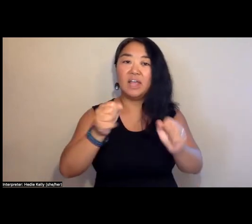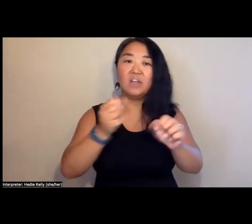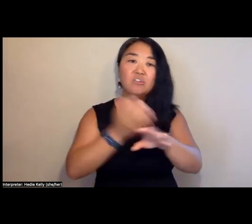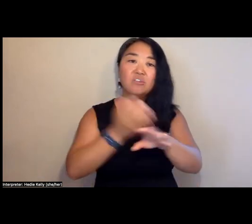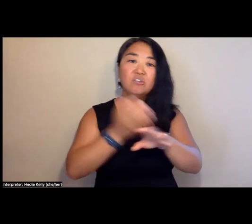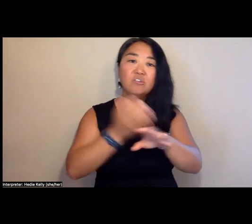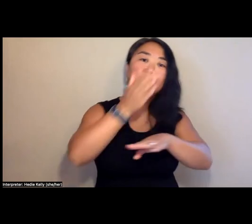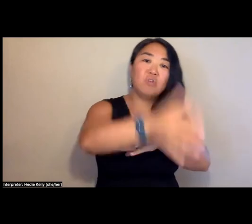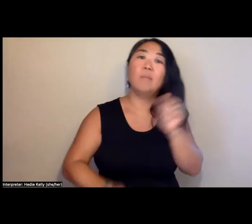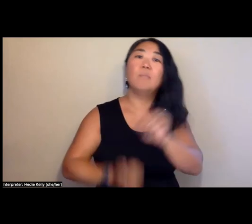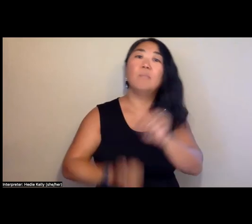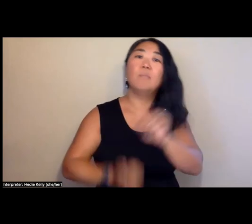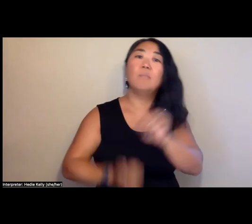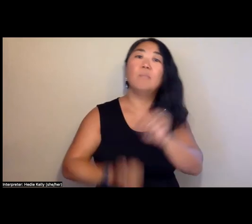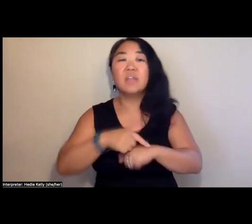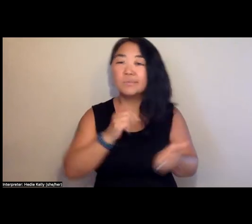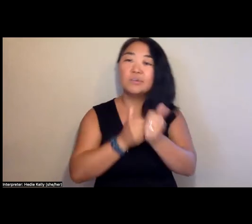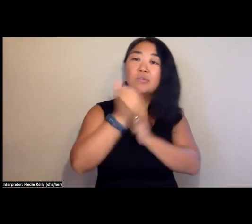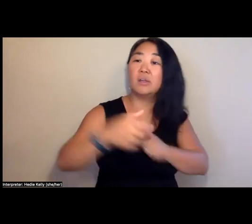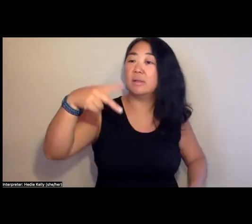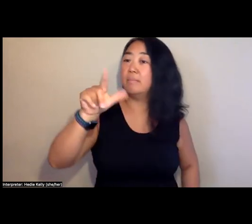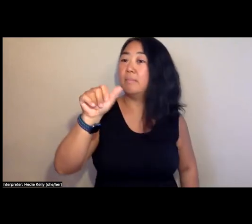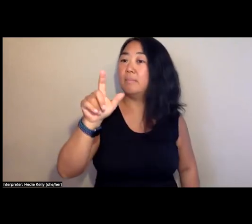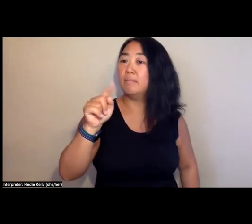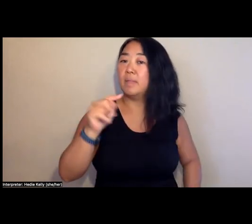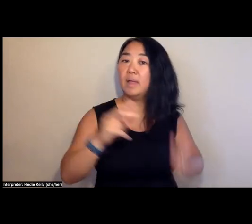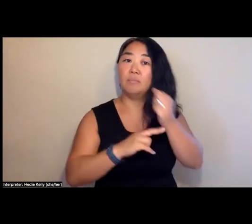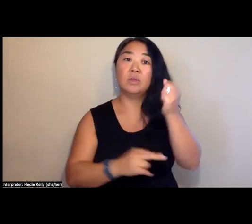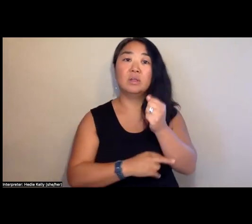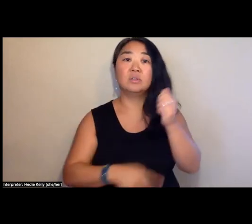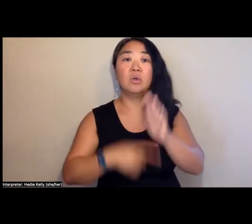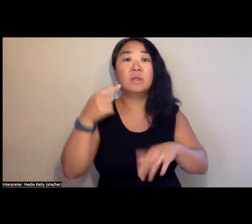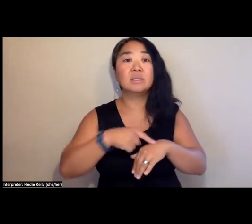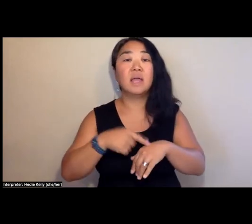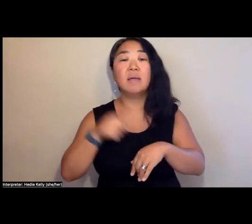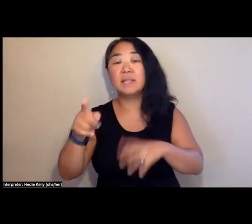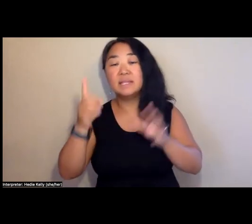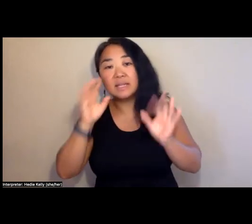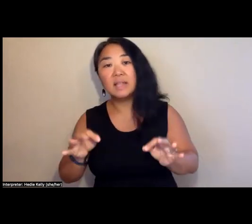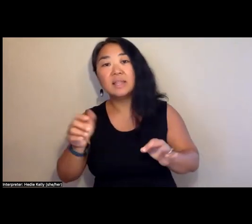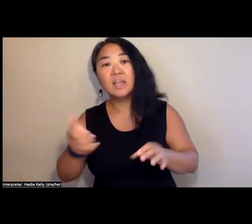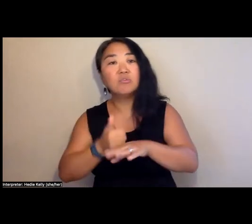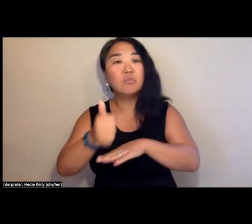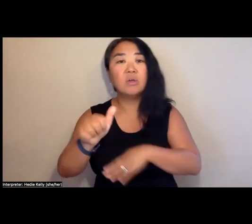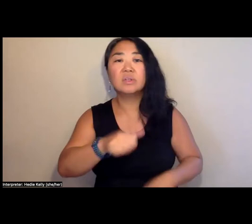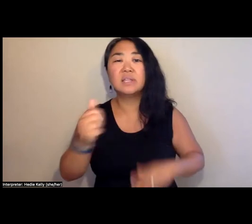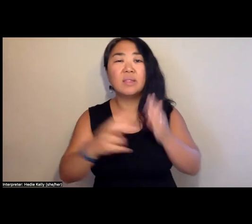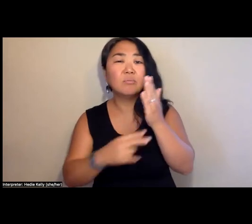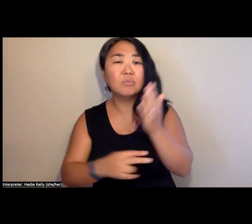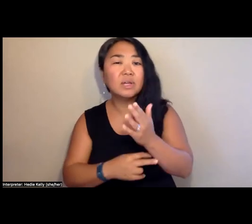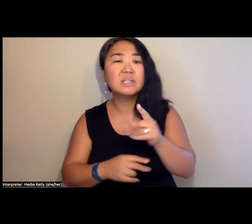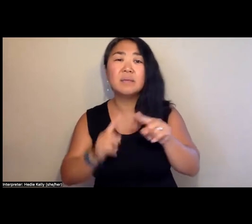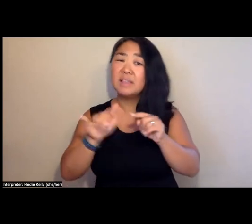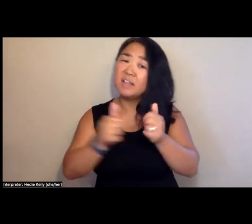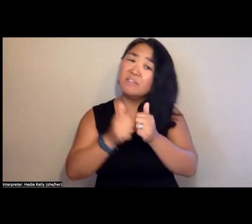Platte Bridge, but one time there was construction there and they went and crossed the Passyunk Ave Bridge. So the path varies far from the perimeter